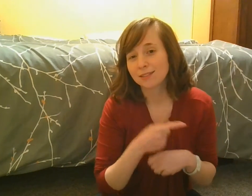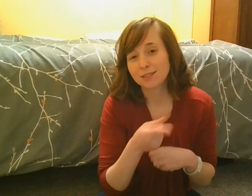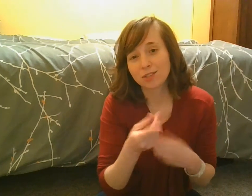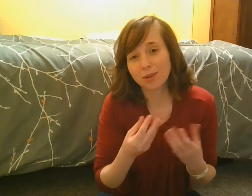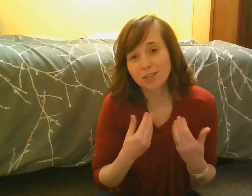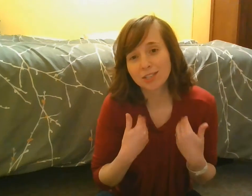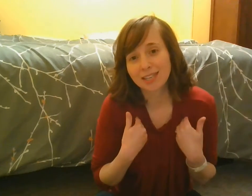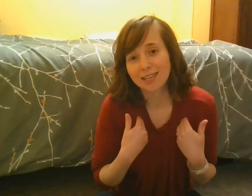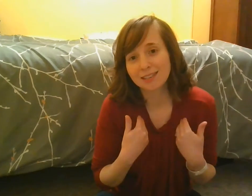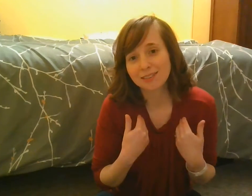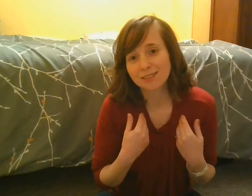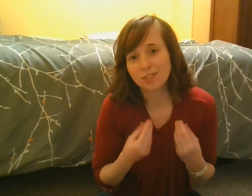Did you actually